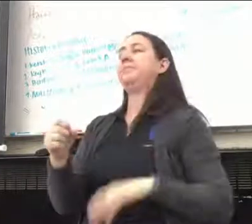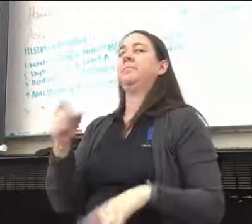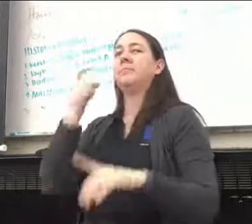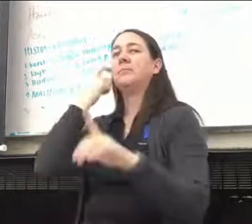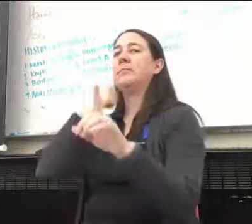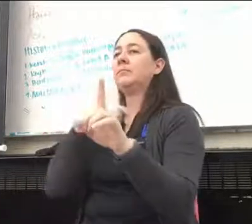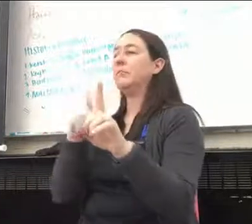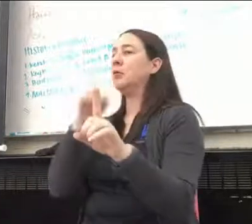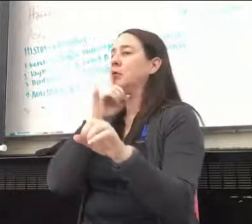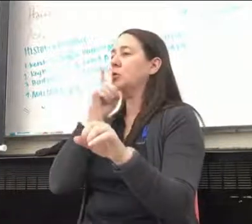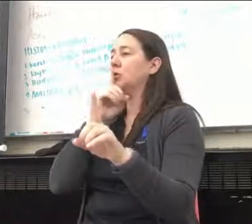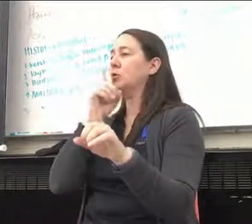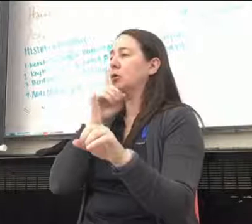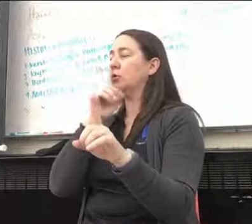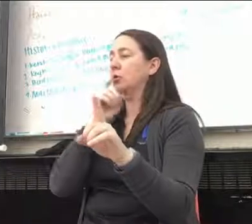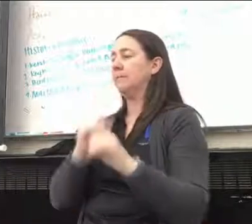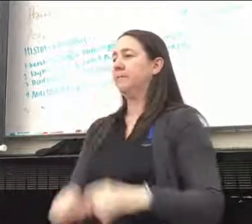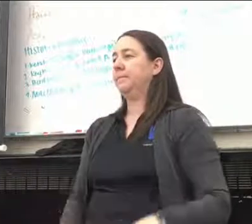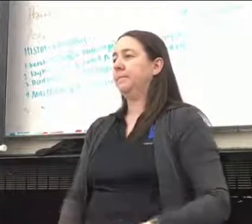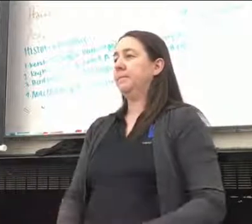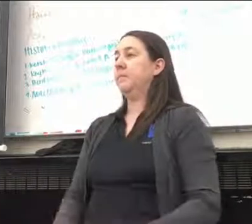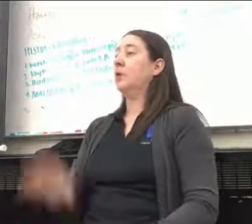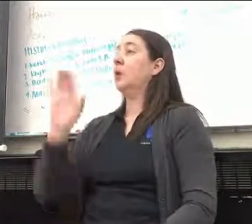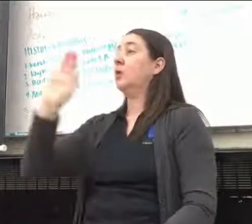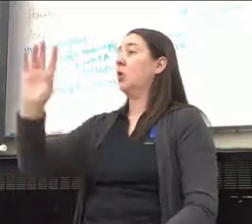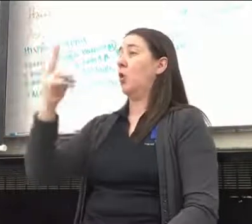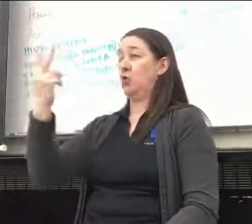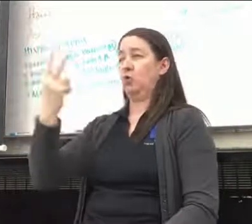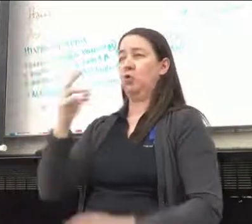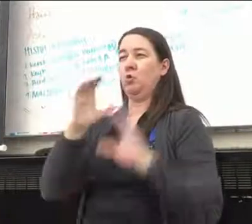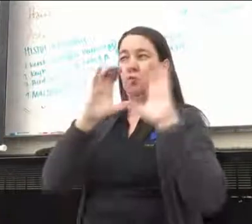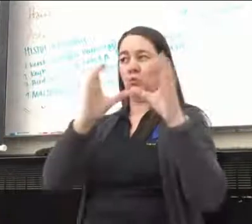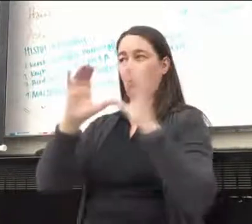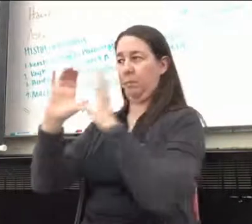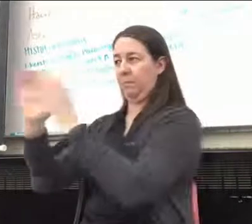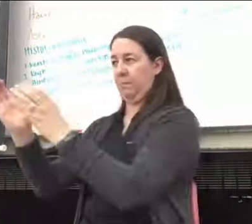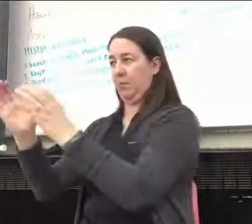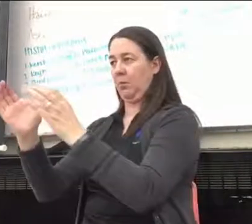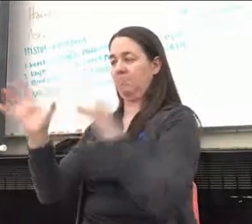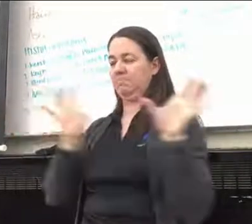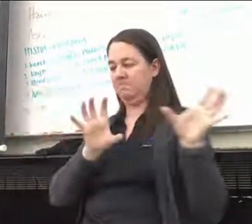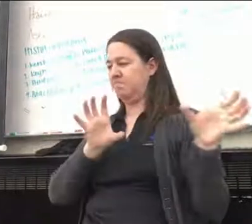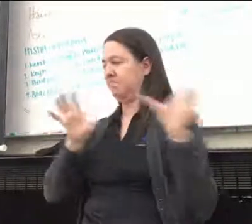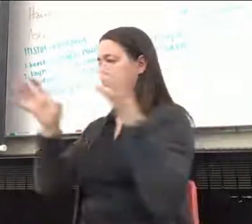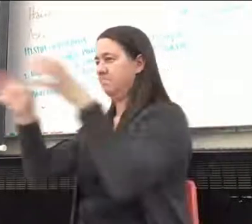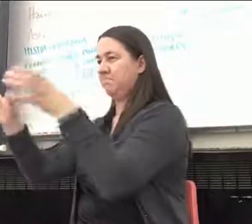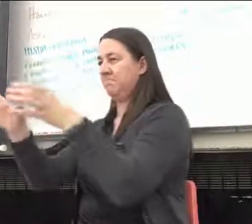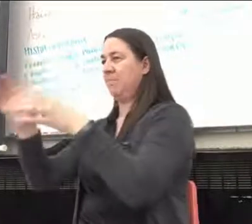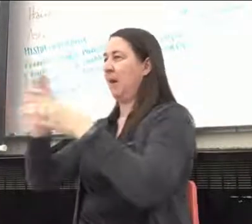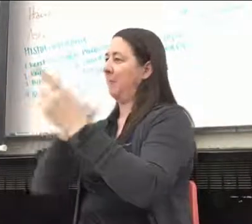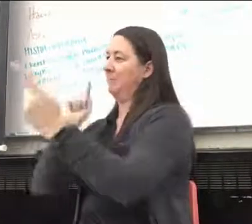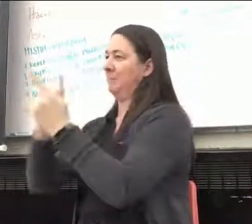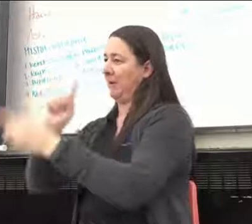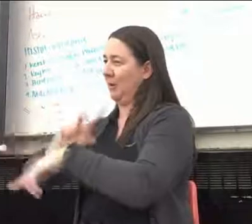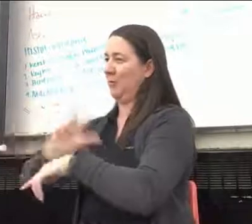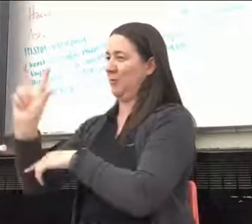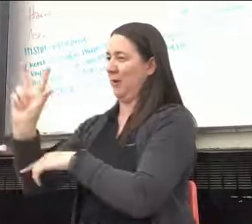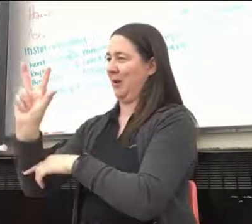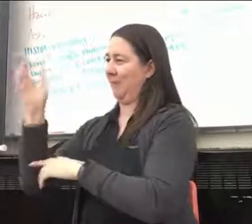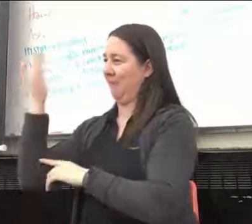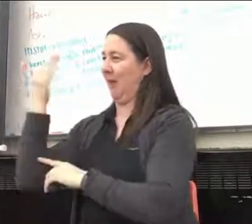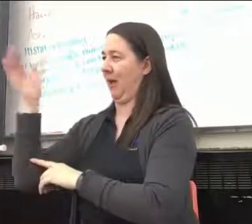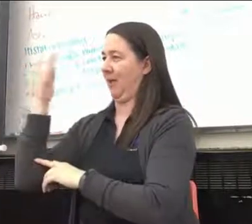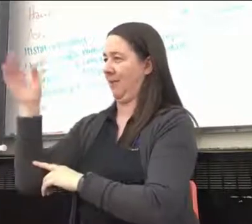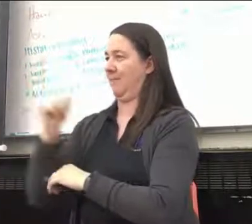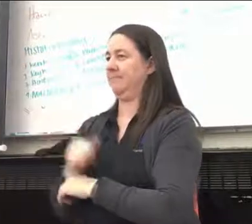okay, listen. So your two groups go out to the flagpole at 3 o'clock, and